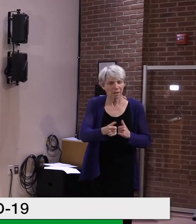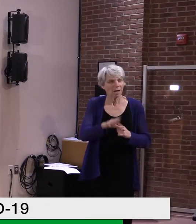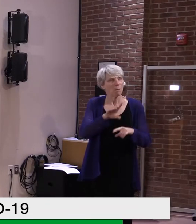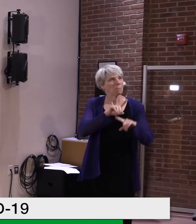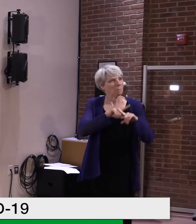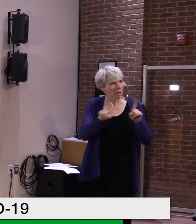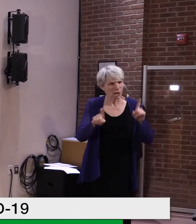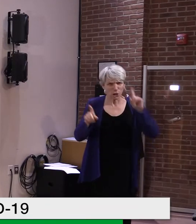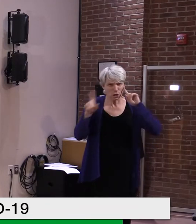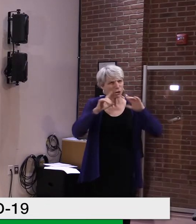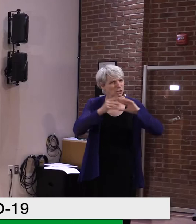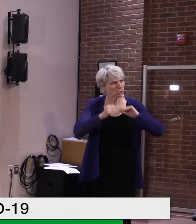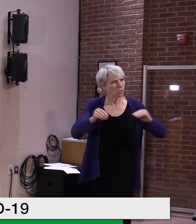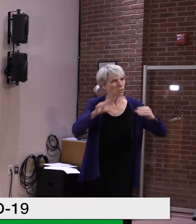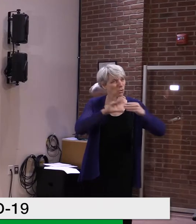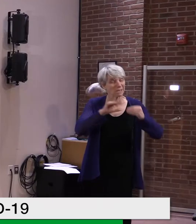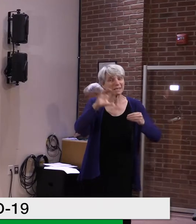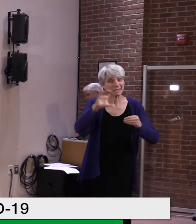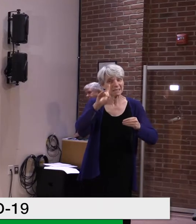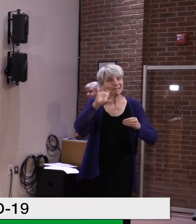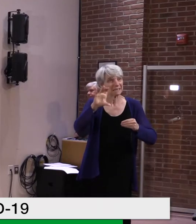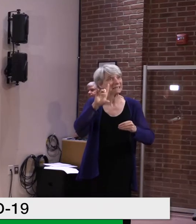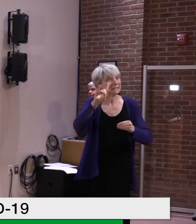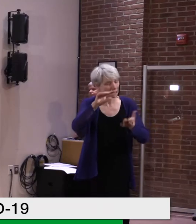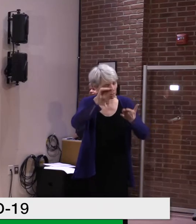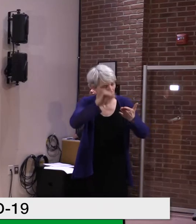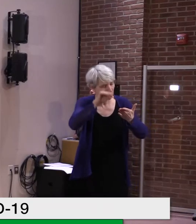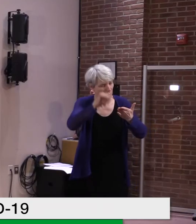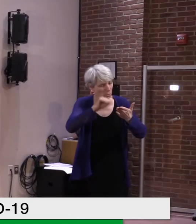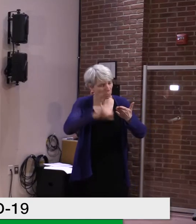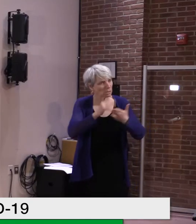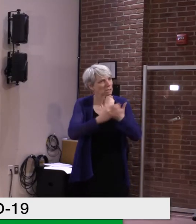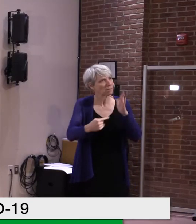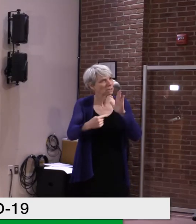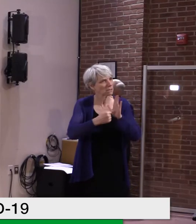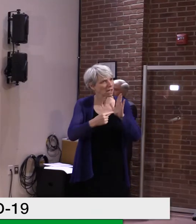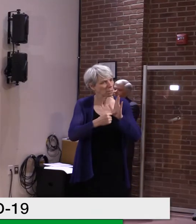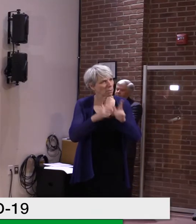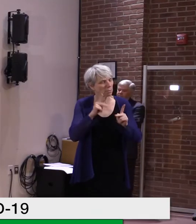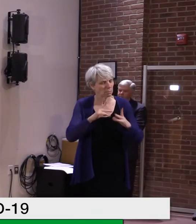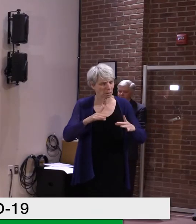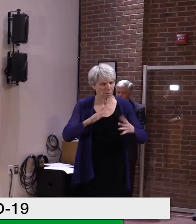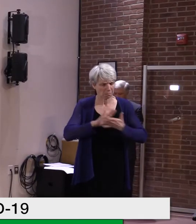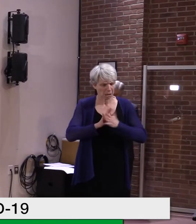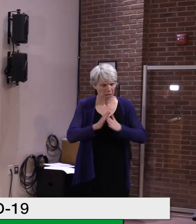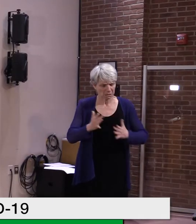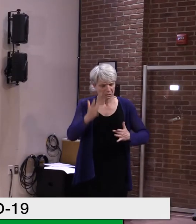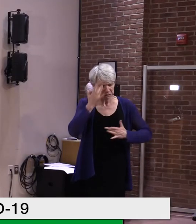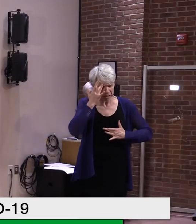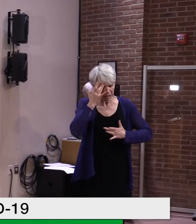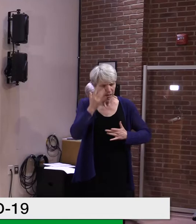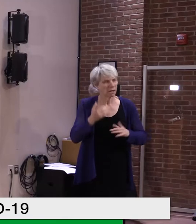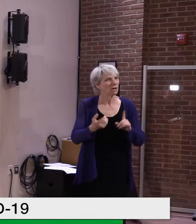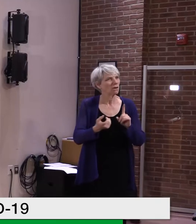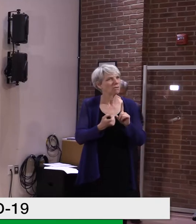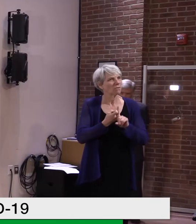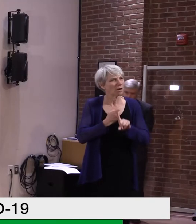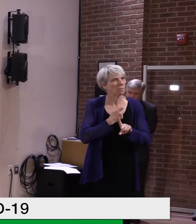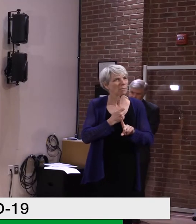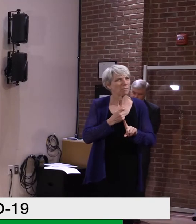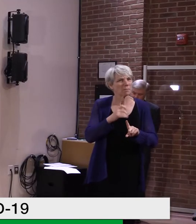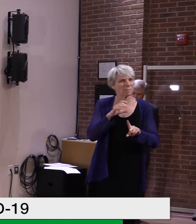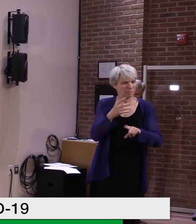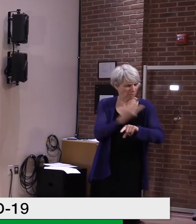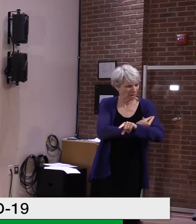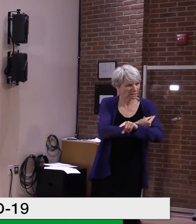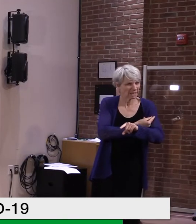they are being seen or at least recorded. And what I'm sort of sensing is like this unhealthy polarization and mistrust. And